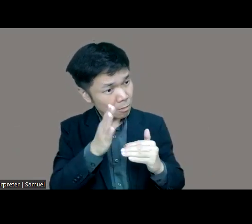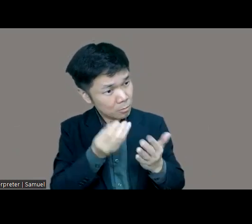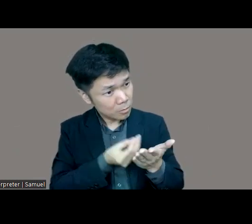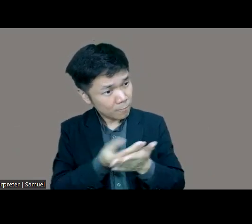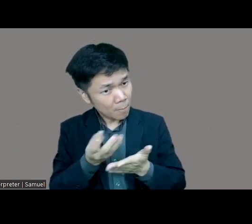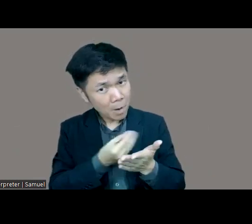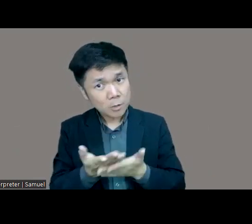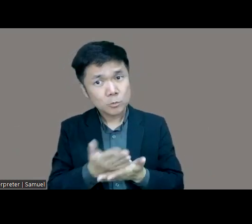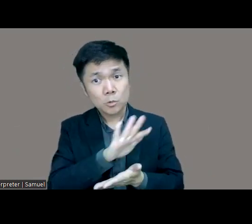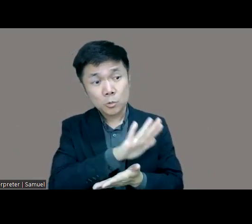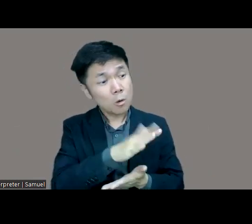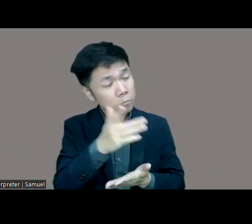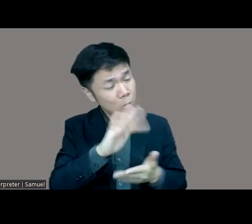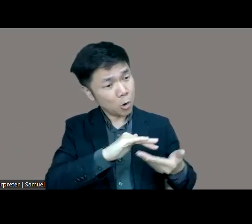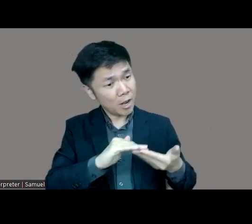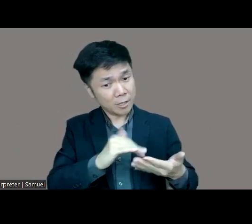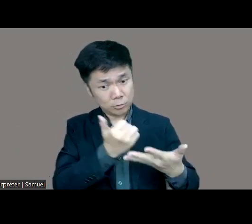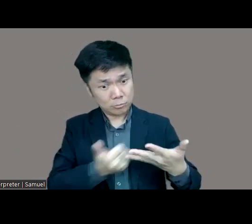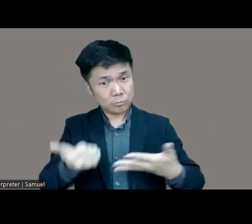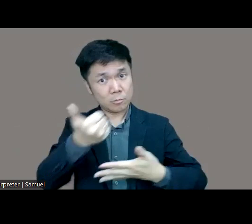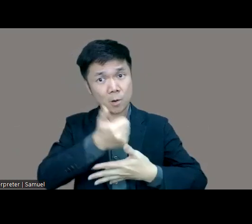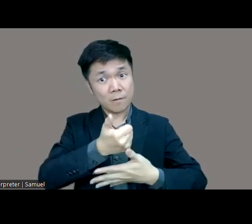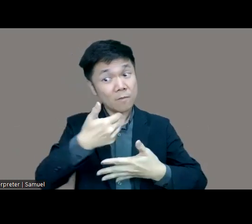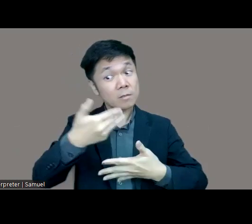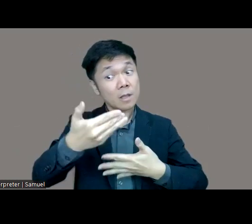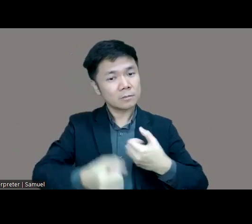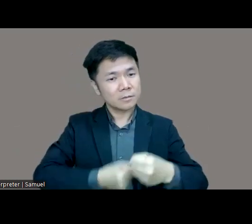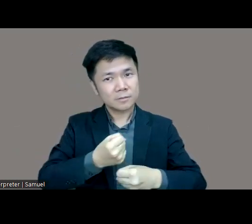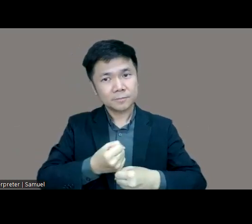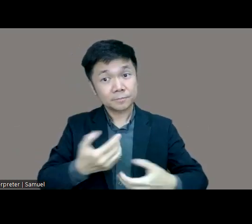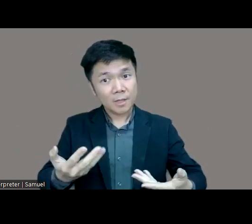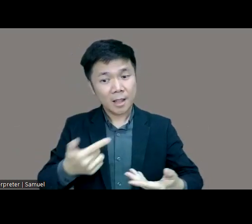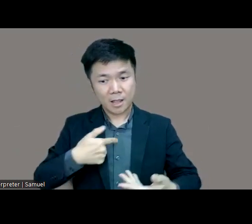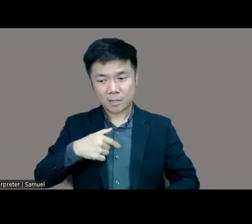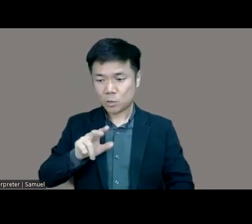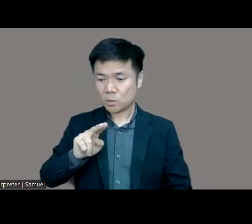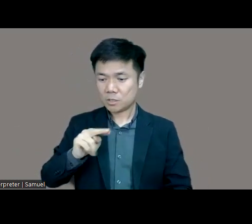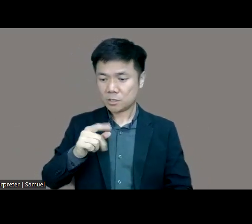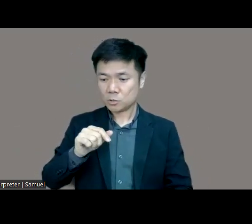priorities that you have for next year and how we could align our efforts.